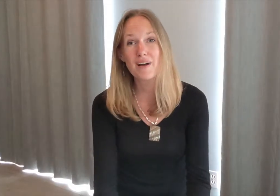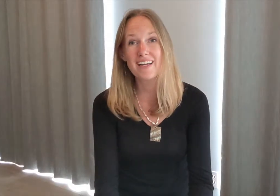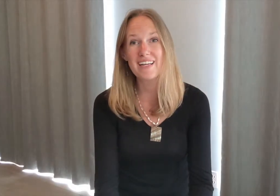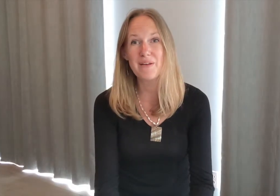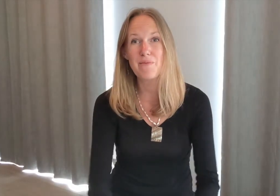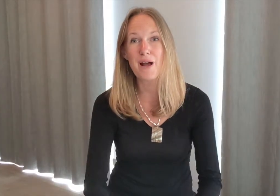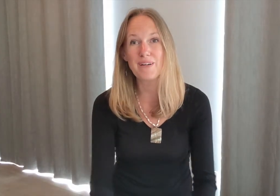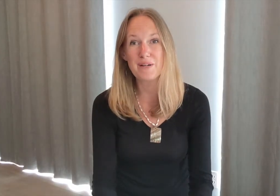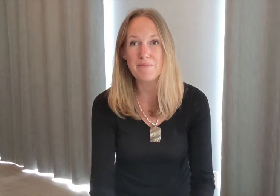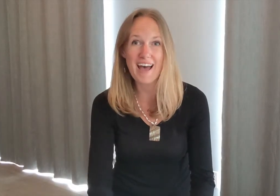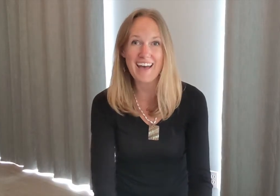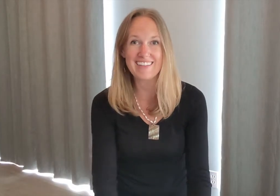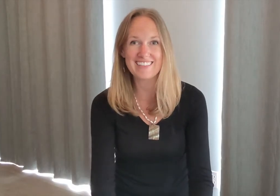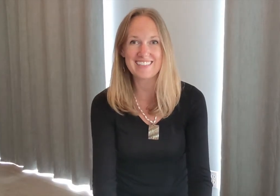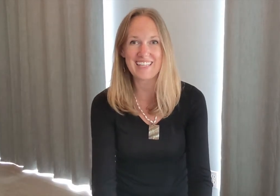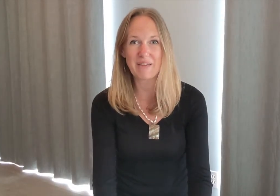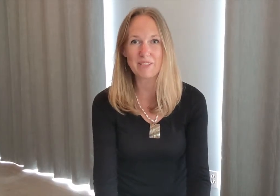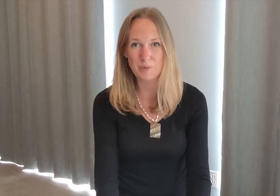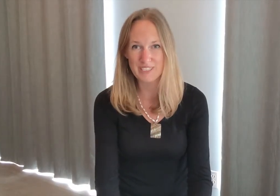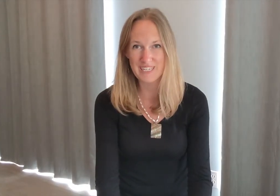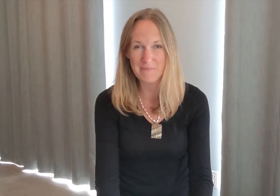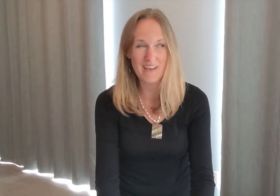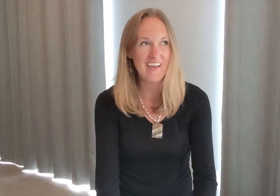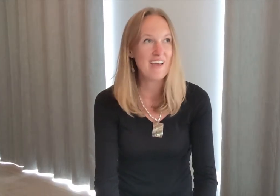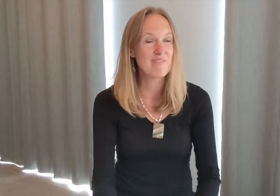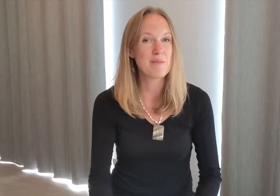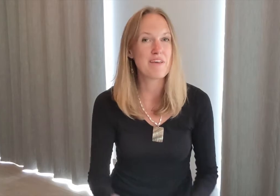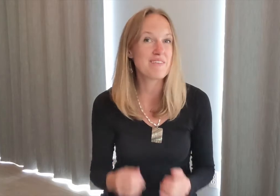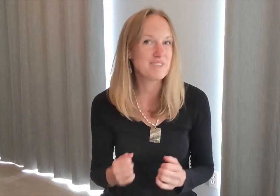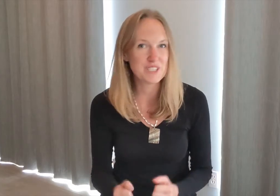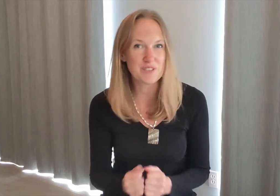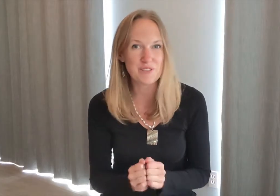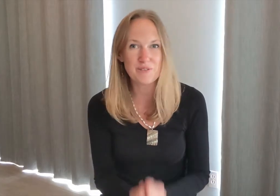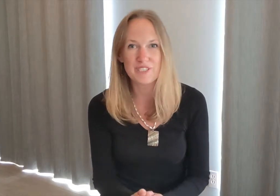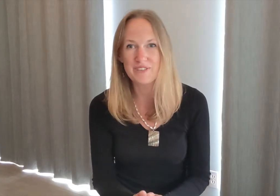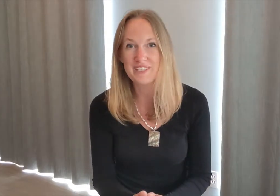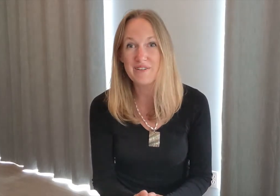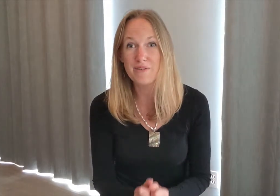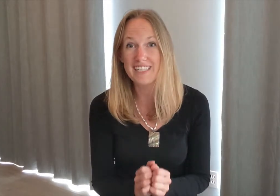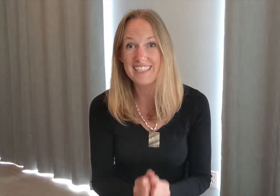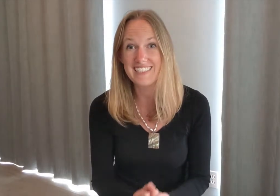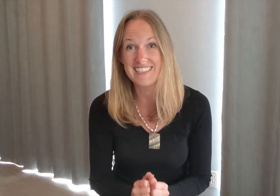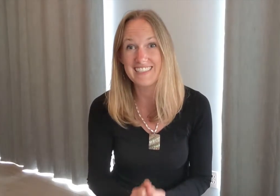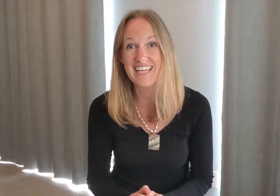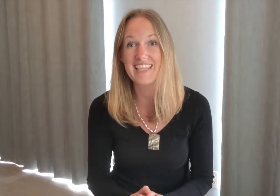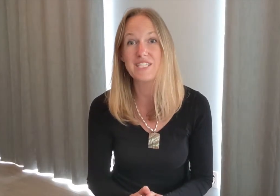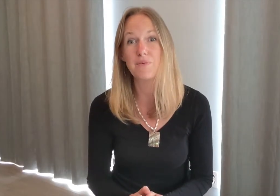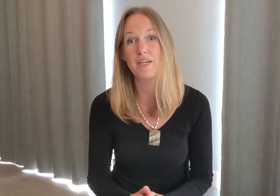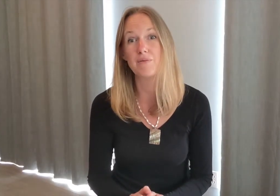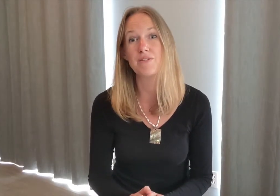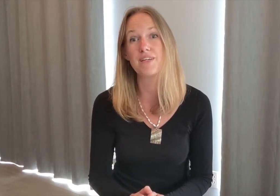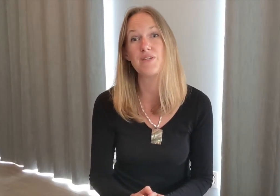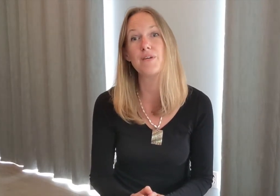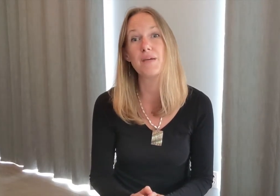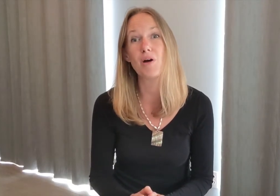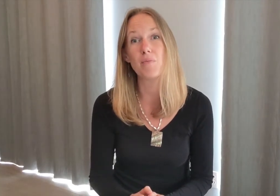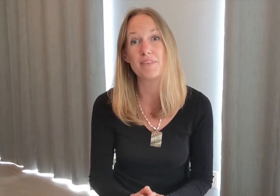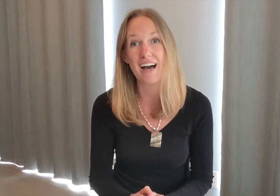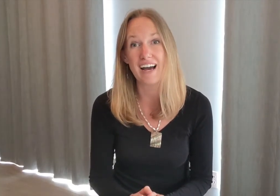everyone, and welcome back to Sign Language Worship. For the month of June, we're doing new releases, and this week we're doing You Keep Hope Alive